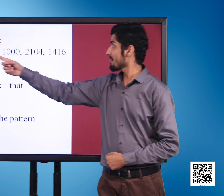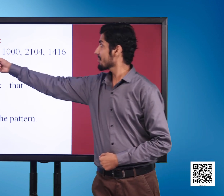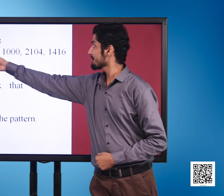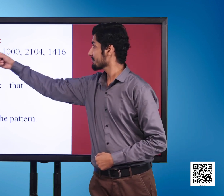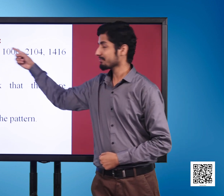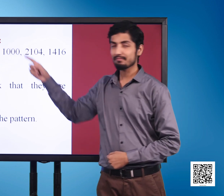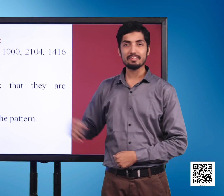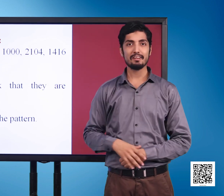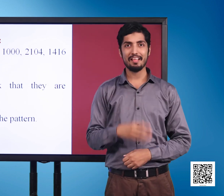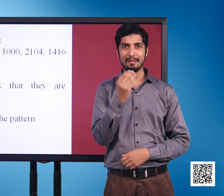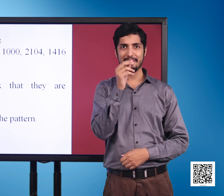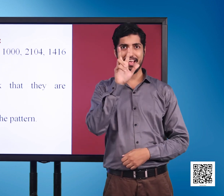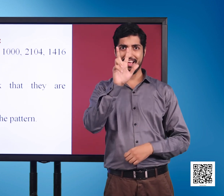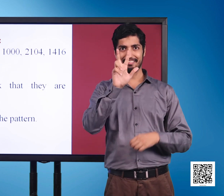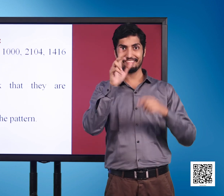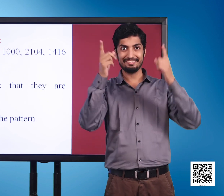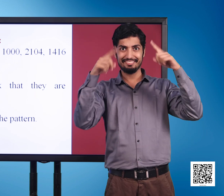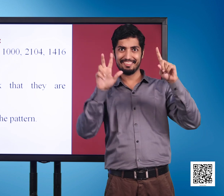Divisibility by 8.